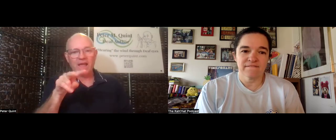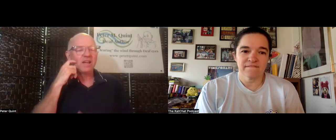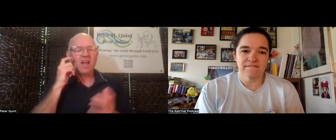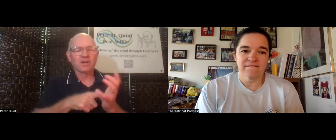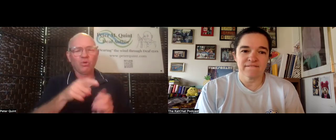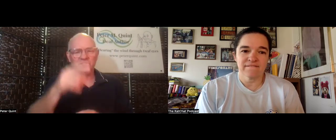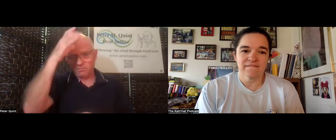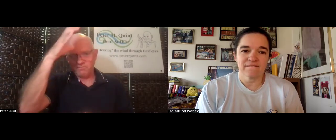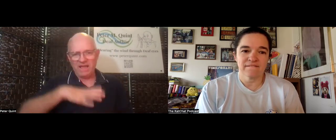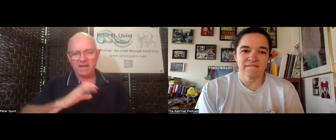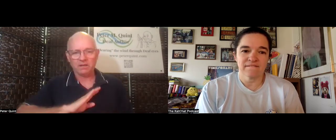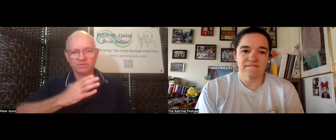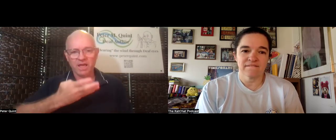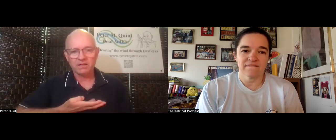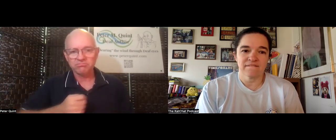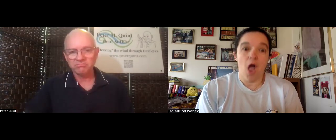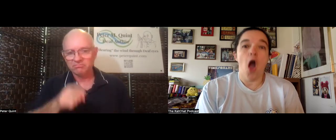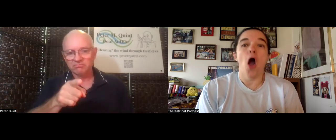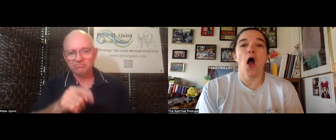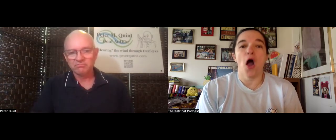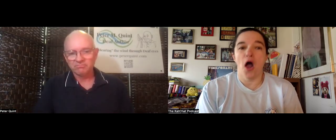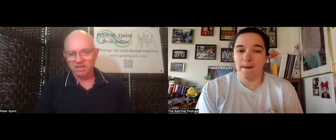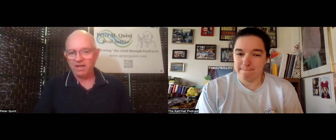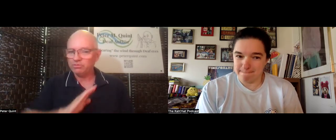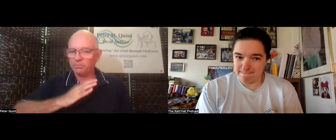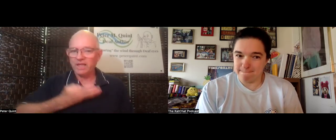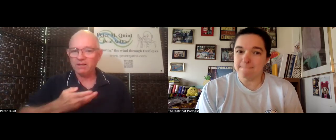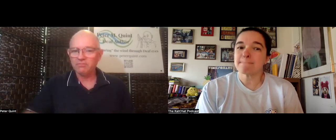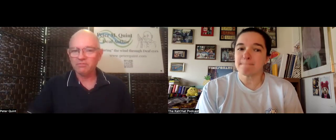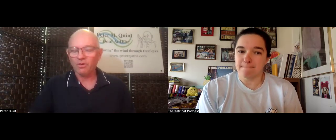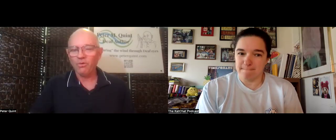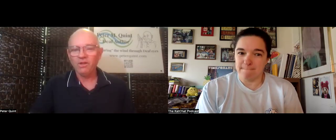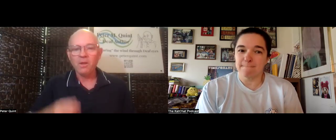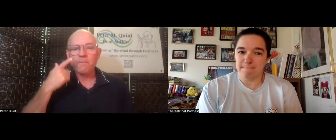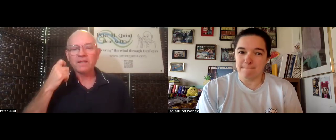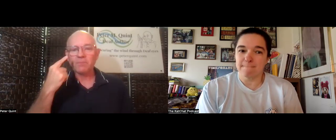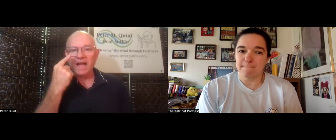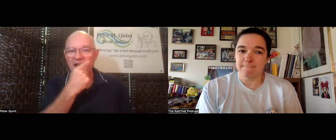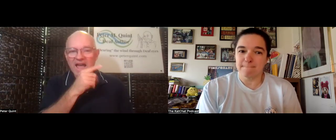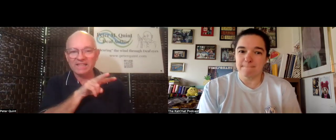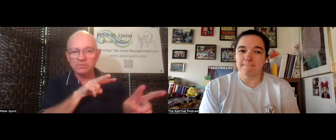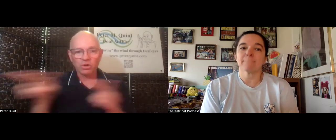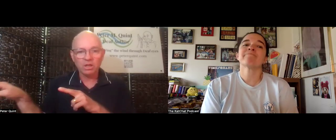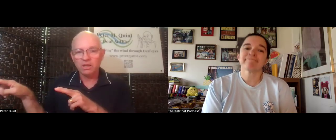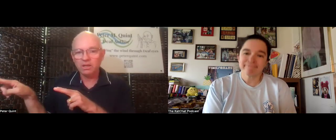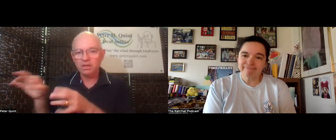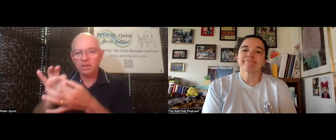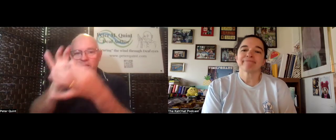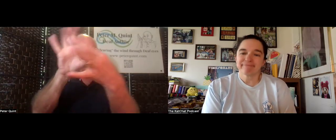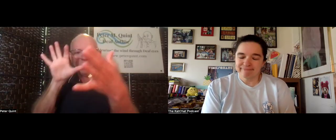looked back and noticed, man, upset. Yeah, he was upset, because my eyes